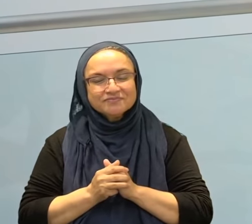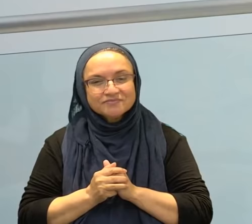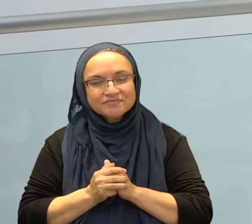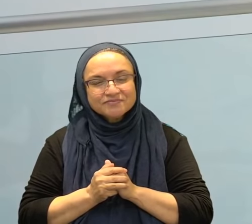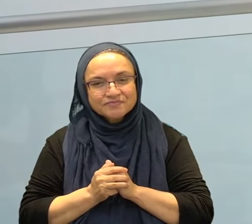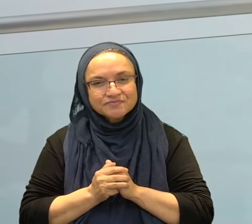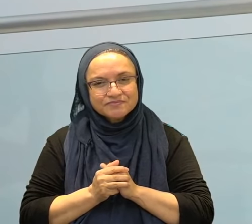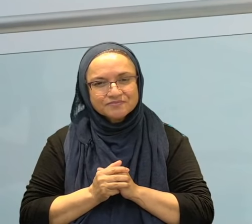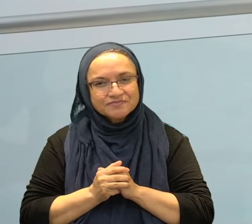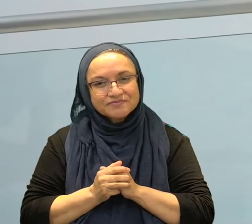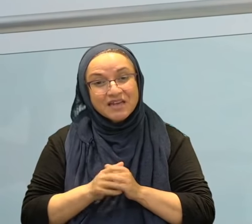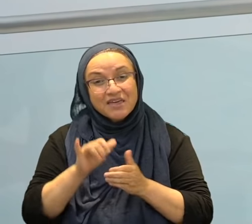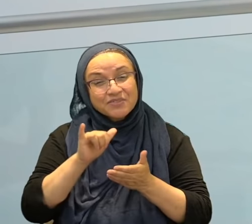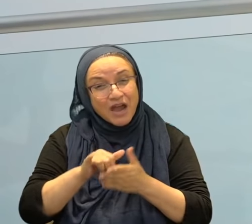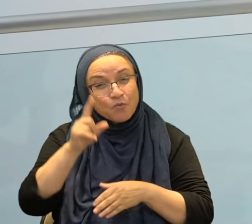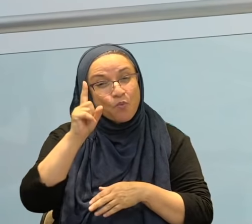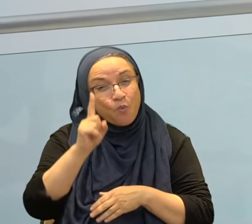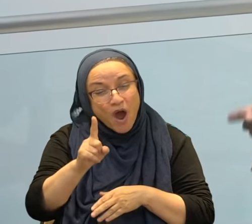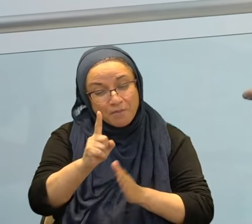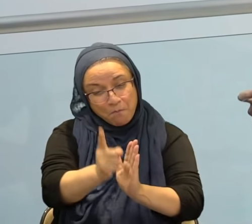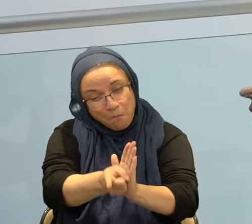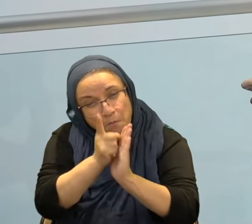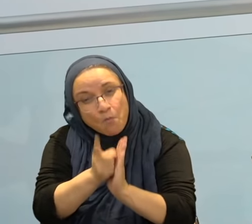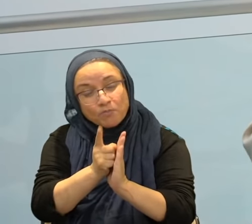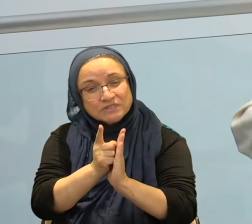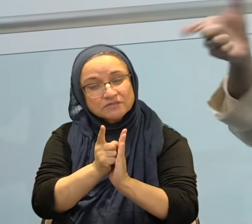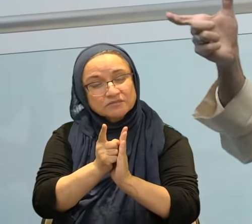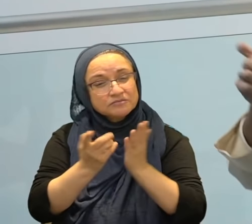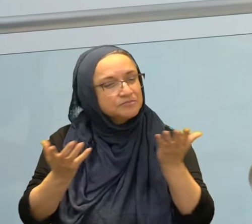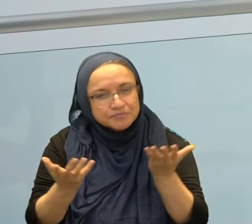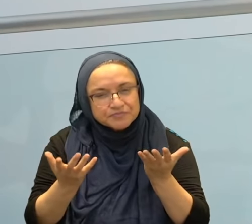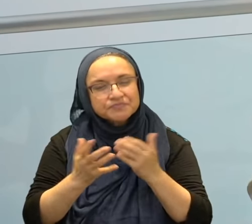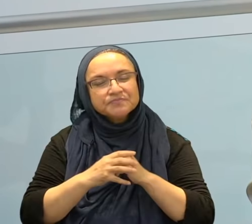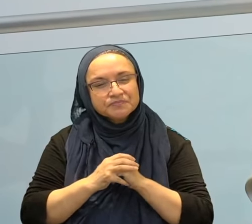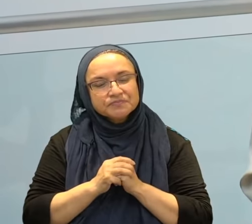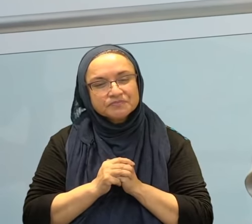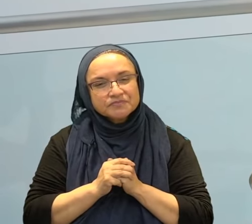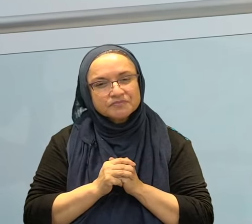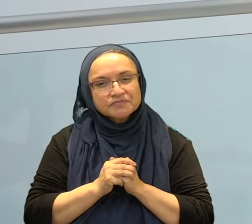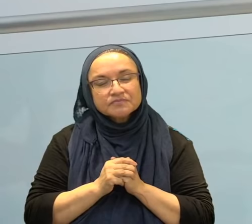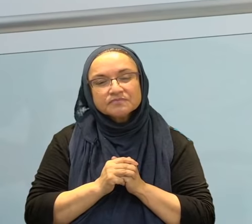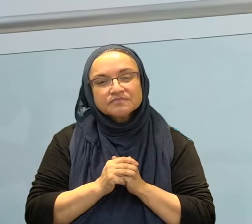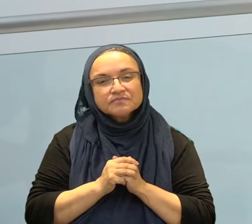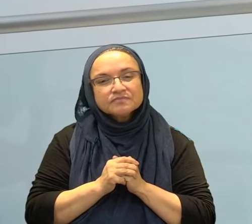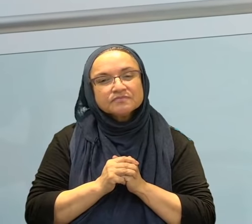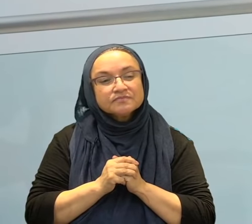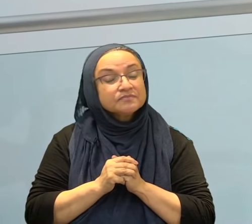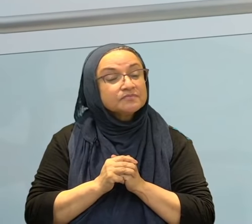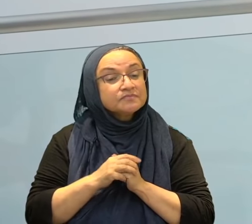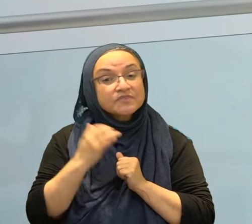moment in that one-time event that if you capitalize on, it changes your entire hereafter.